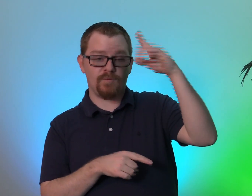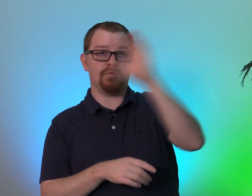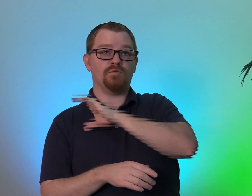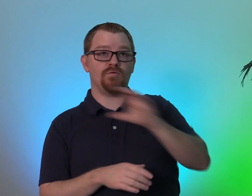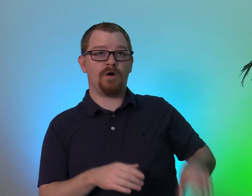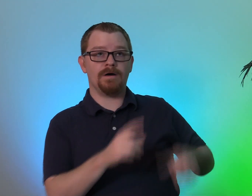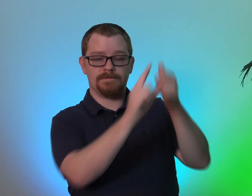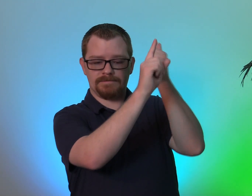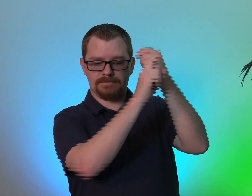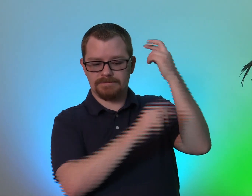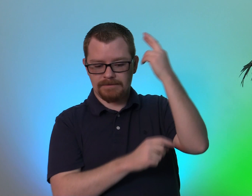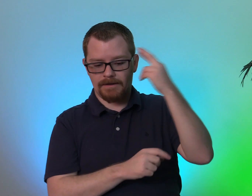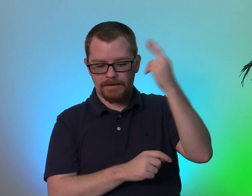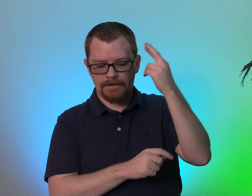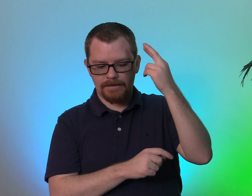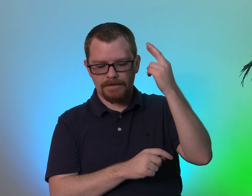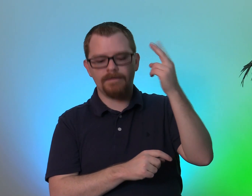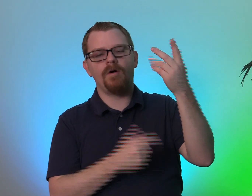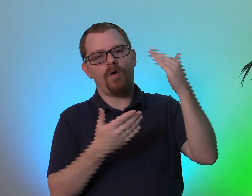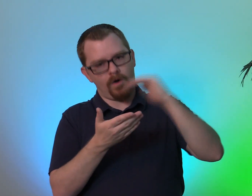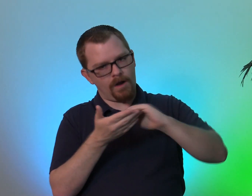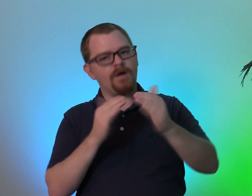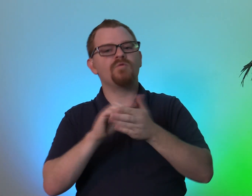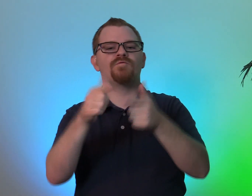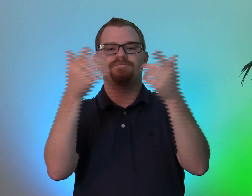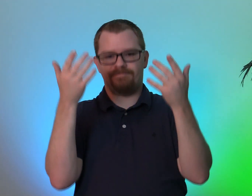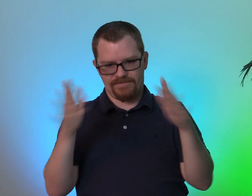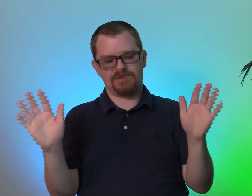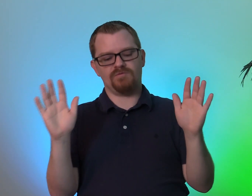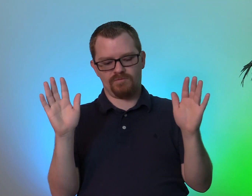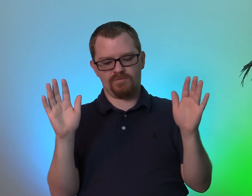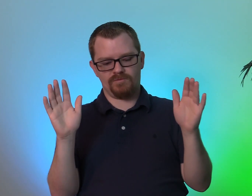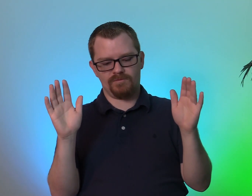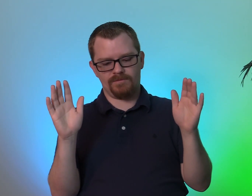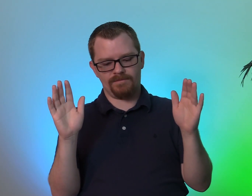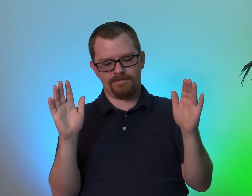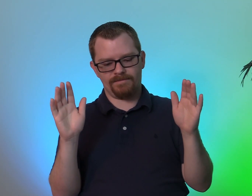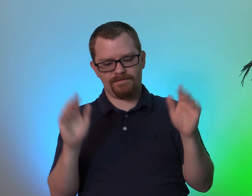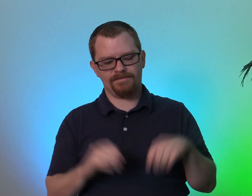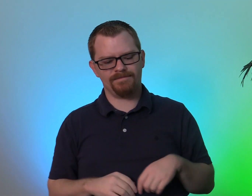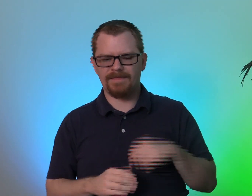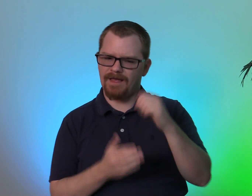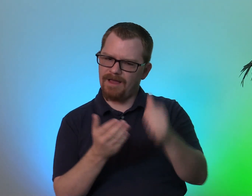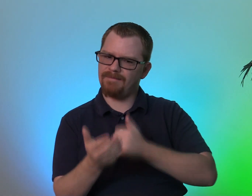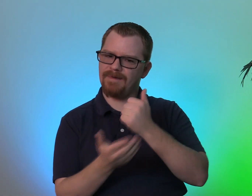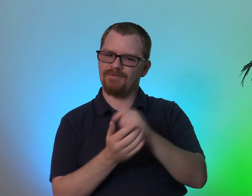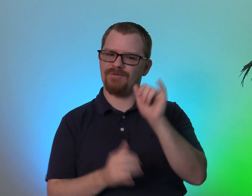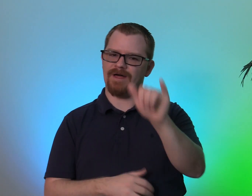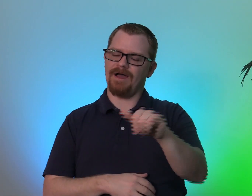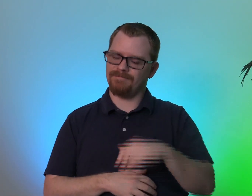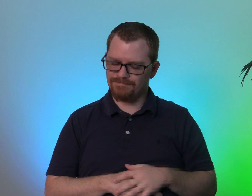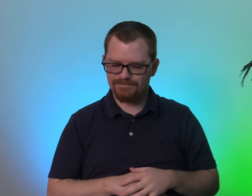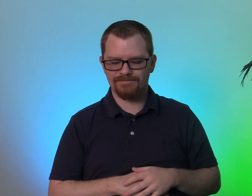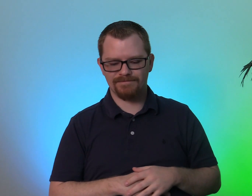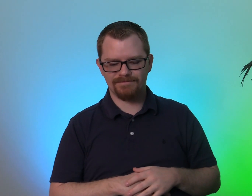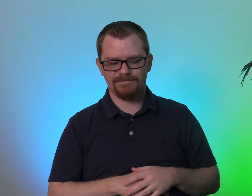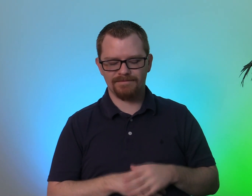forgiving one another, even as God, for Christ's sake, have forgiven you." Amen to that. Let's